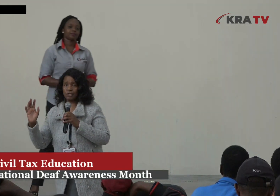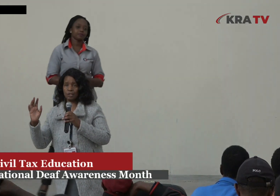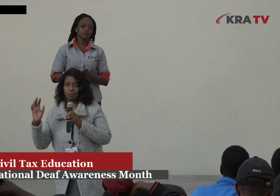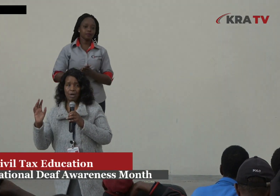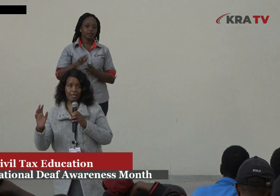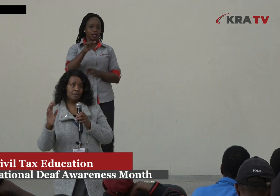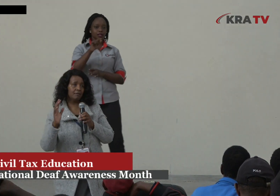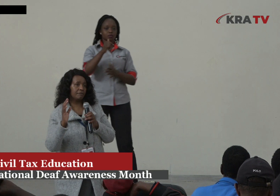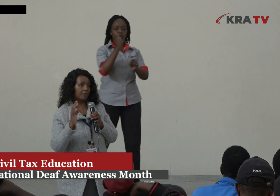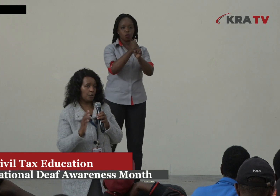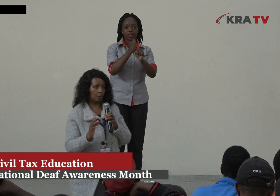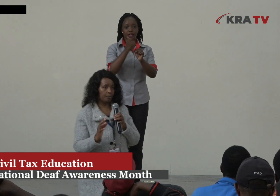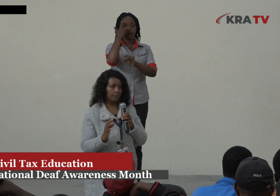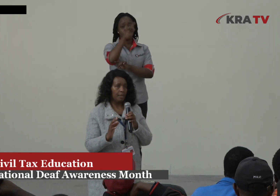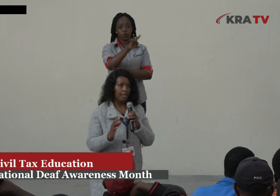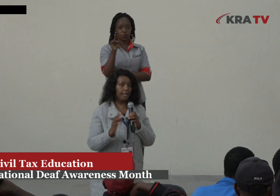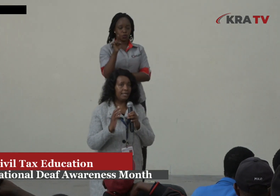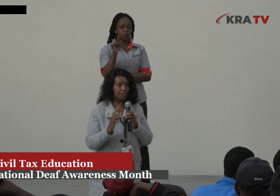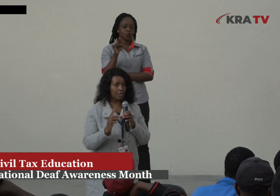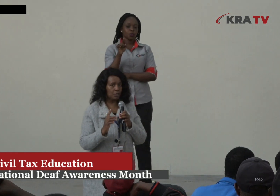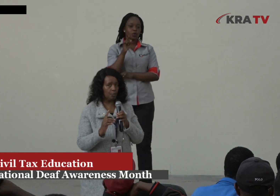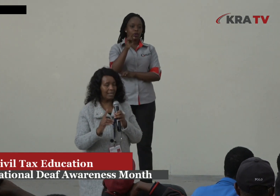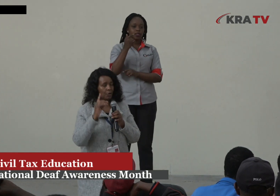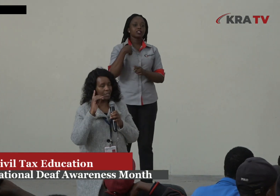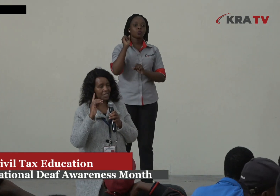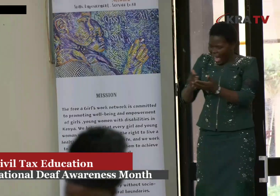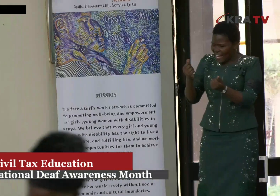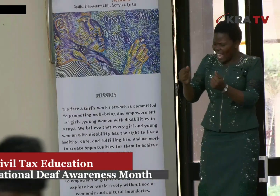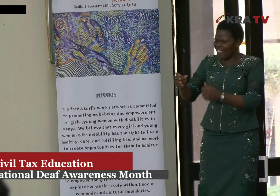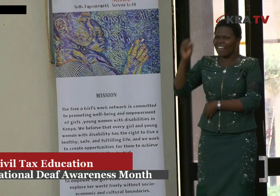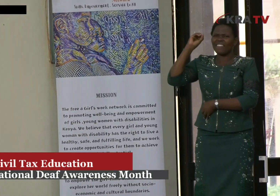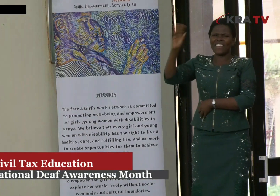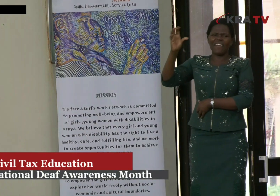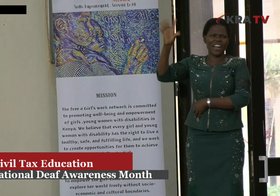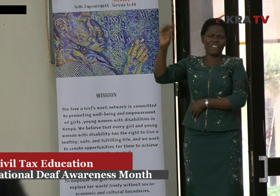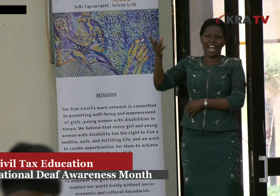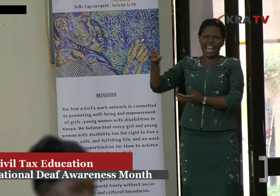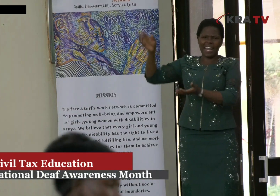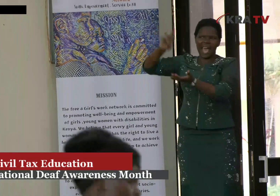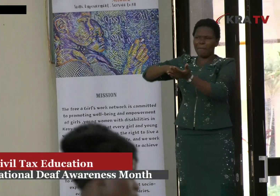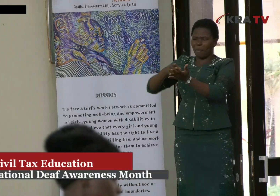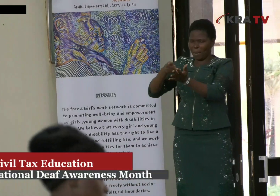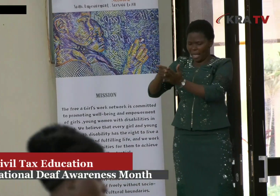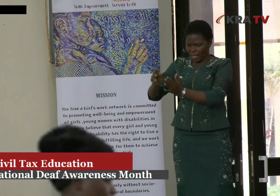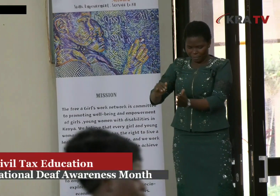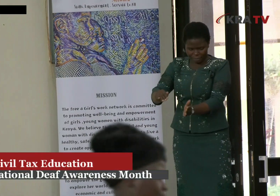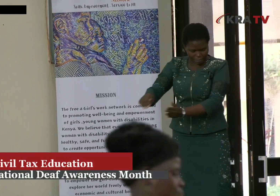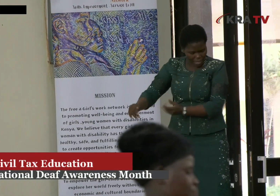that is working for you. And that we can do. But I was explaining. Because when you hire a vehicle, it's very